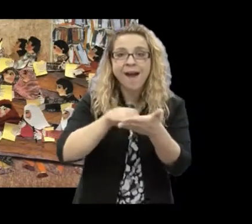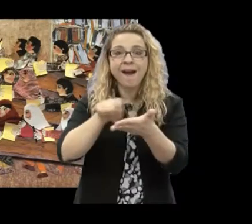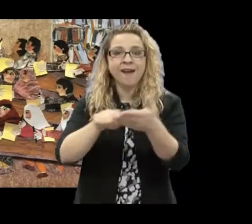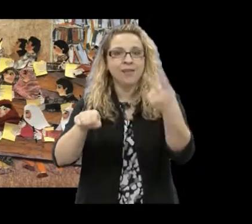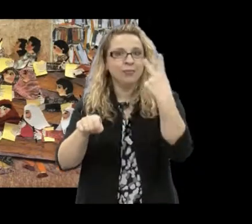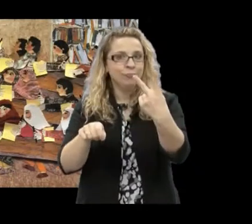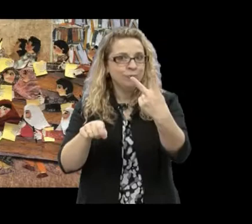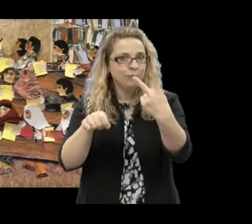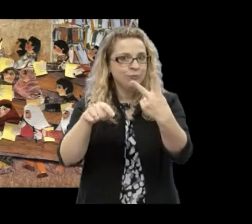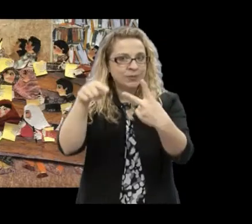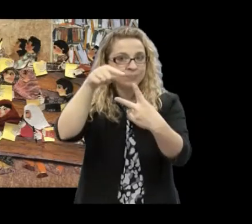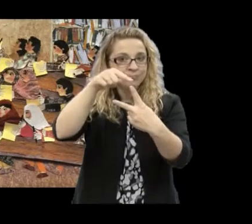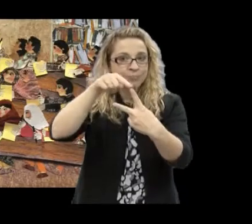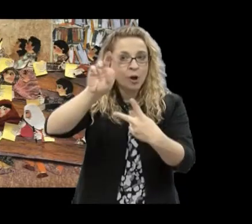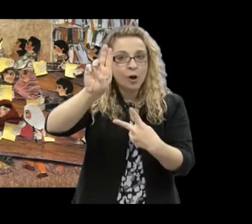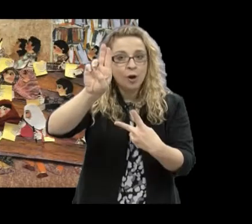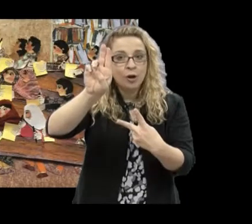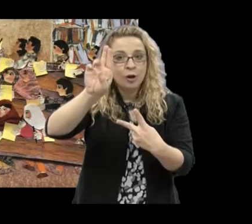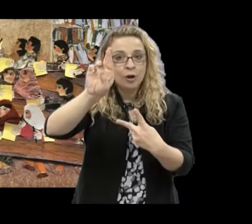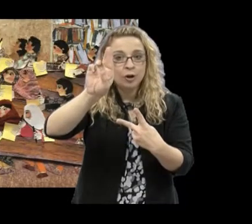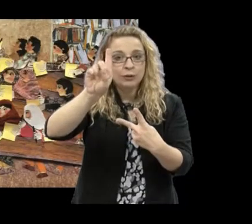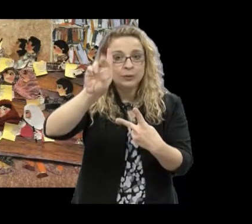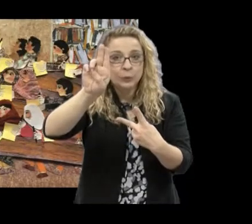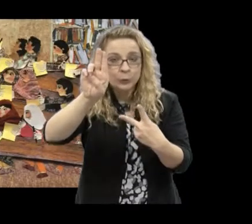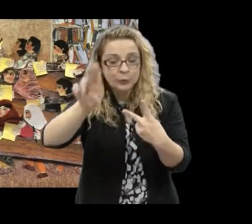We write in Urdu and English.